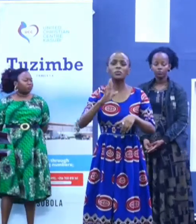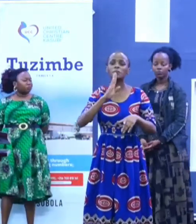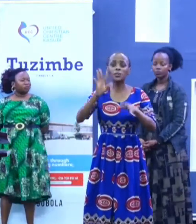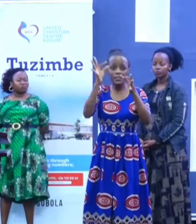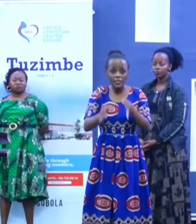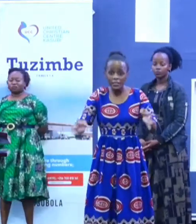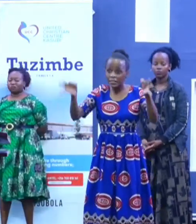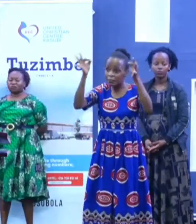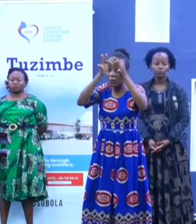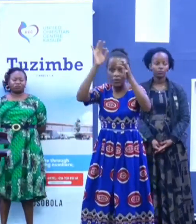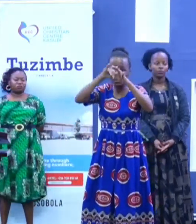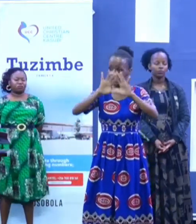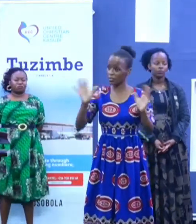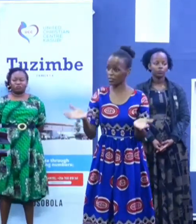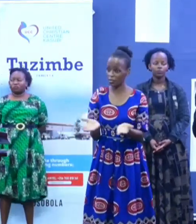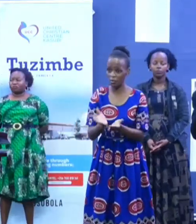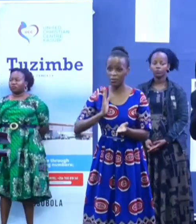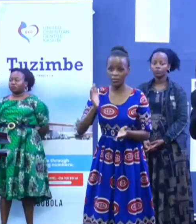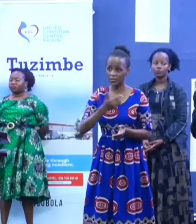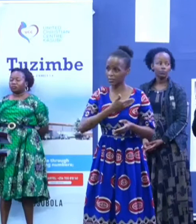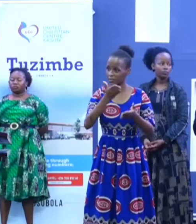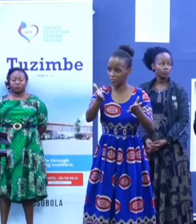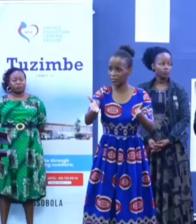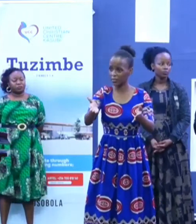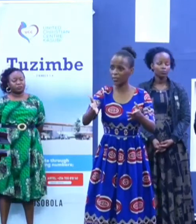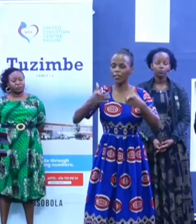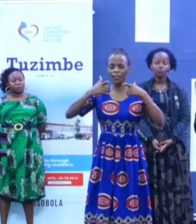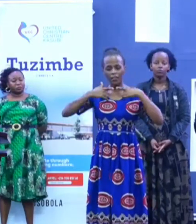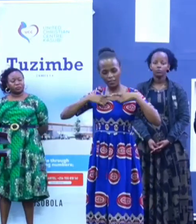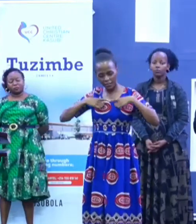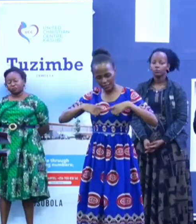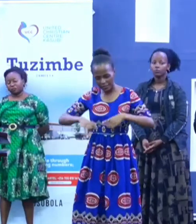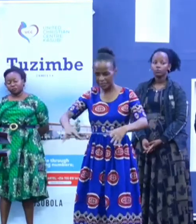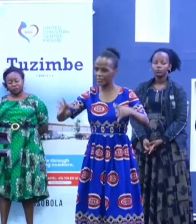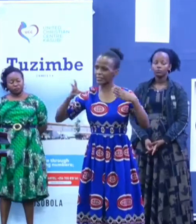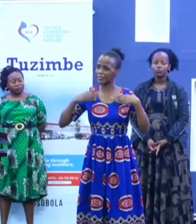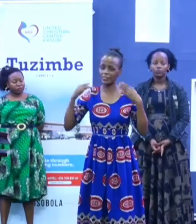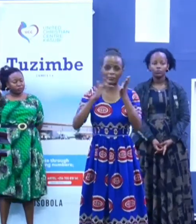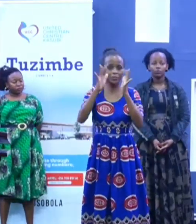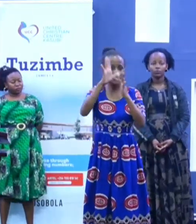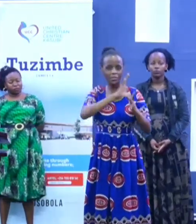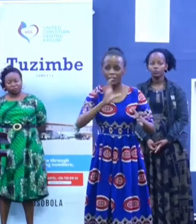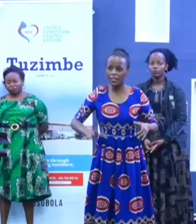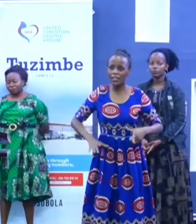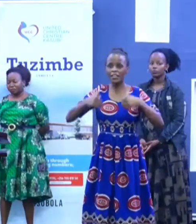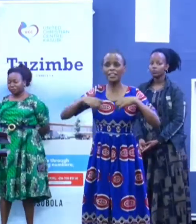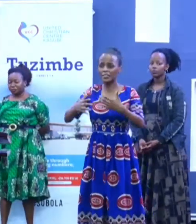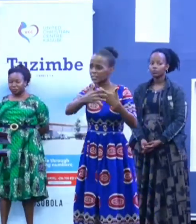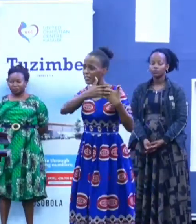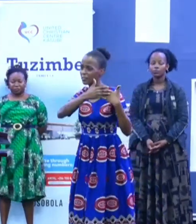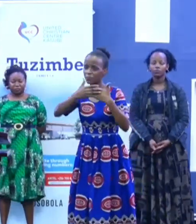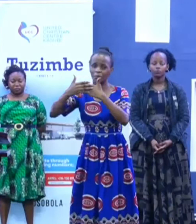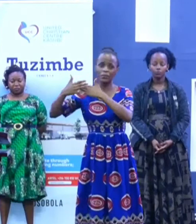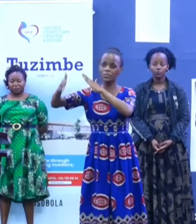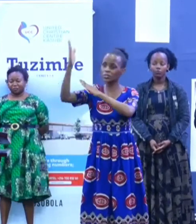dispensed. We are tired of not being people of importance in our lives. Let us embrace Christ. Let us